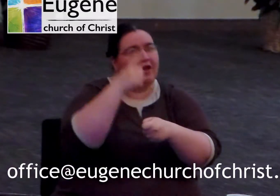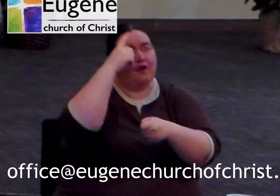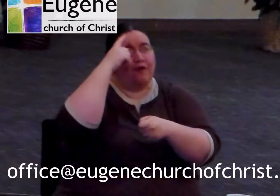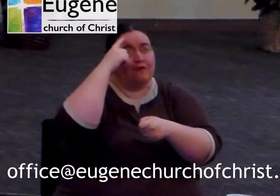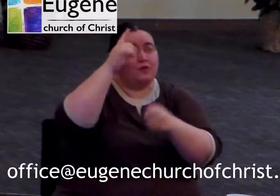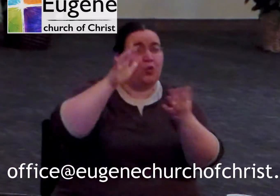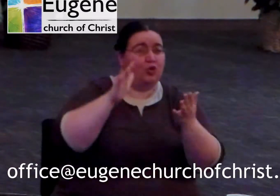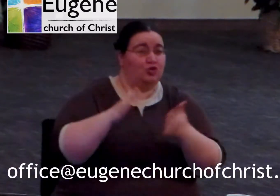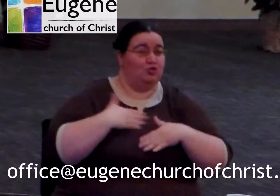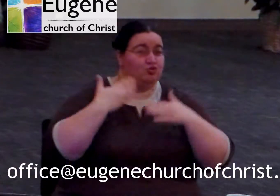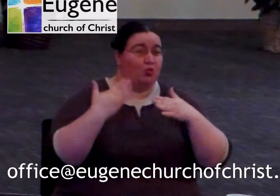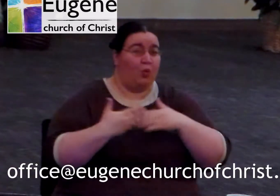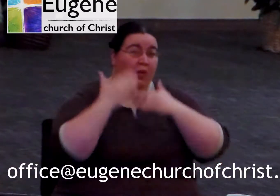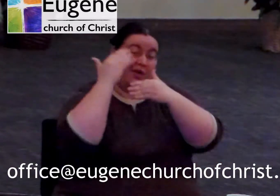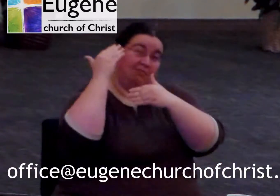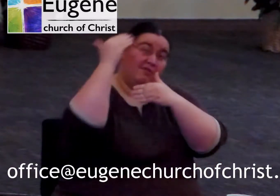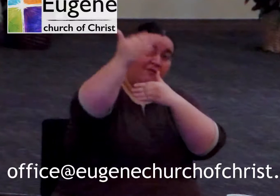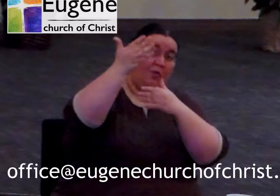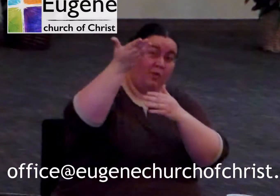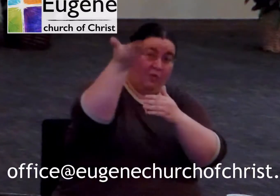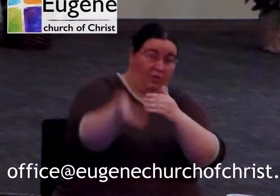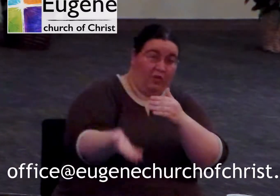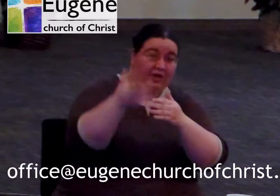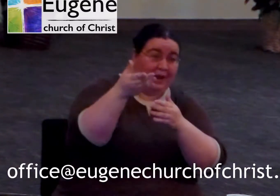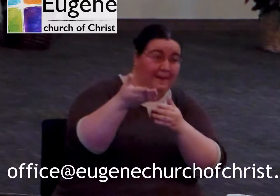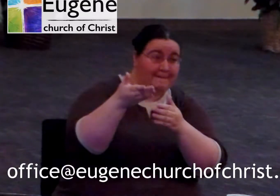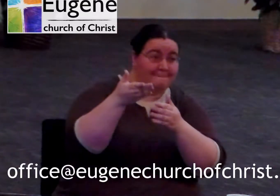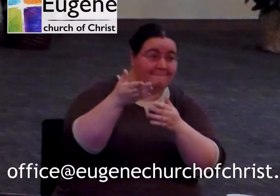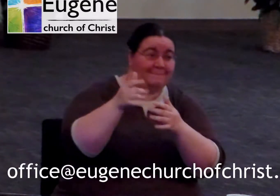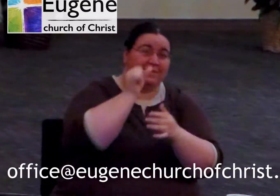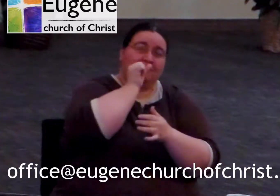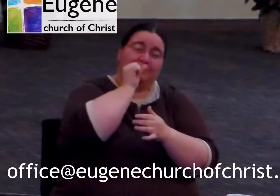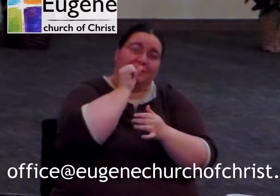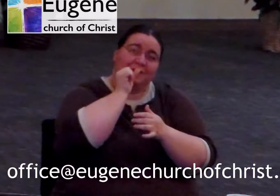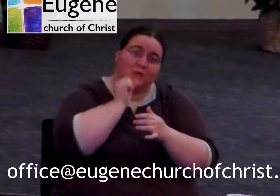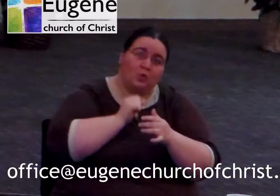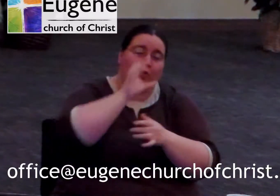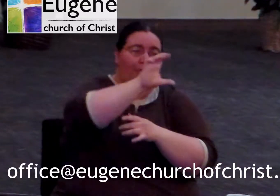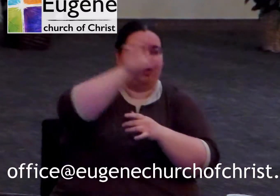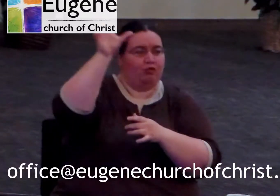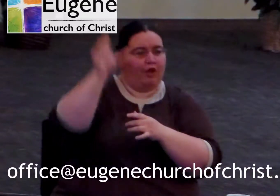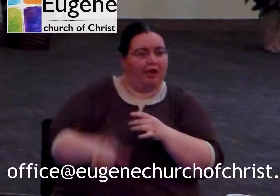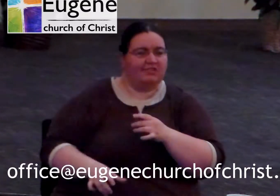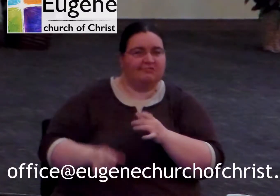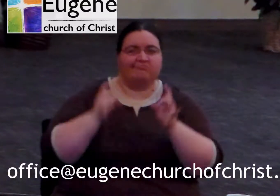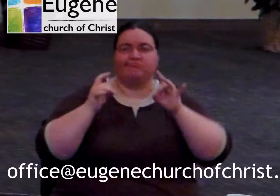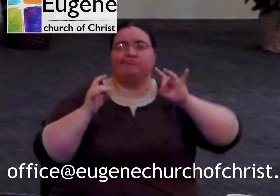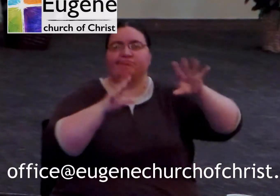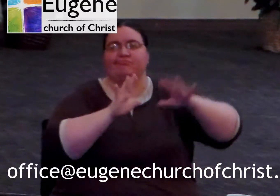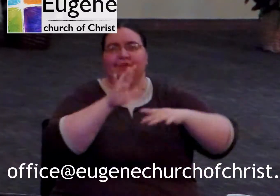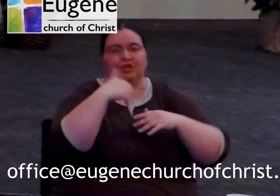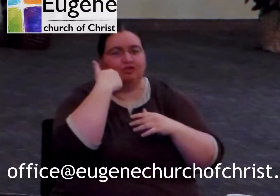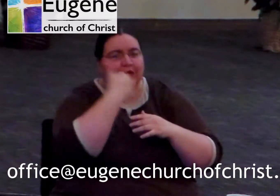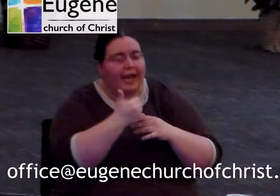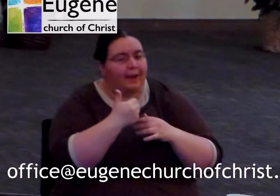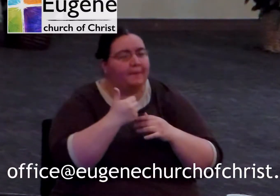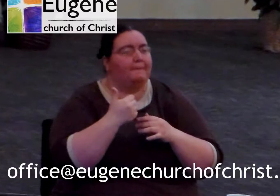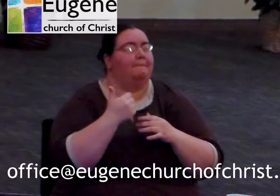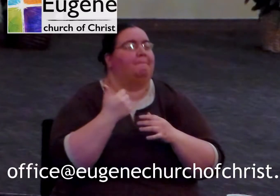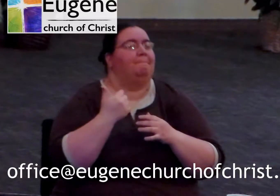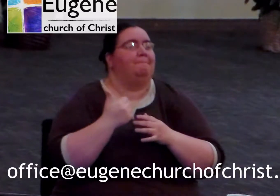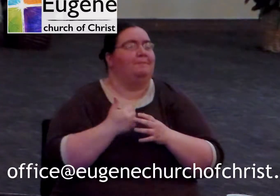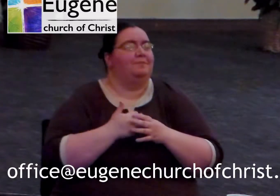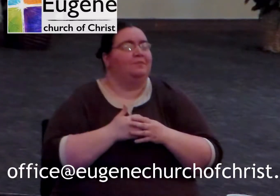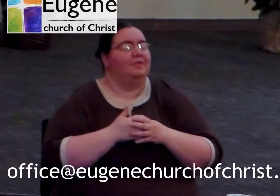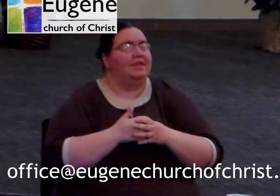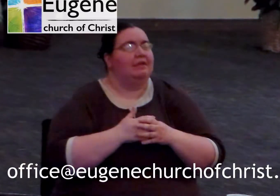weary and lose heart. In your struggle against sin, you have not yet resisted to the point of shedding your blood. And you have not forgotten